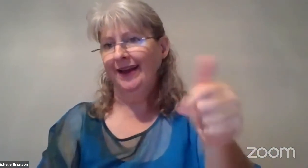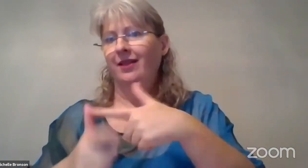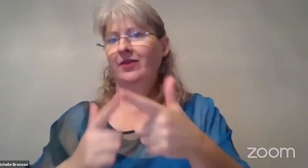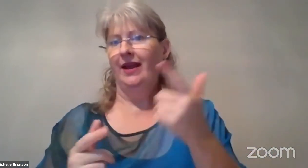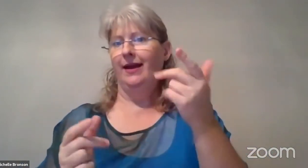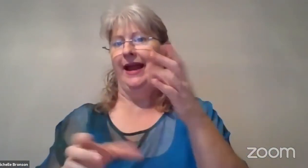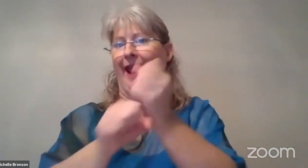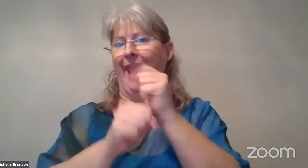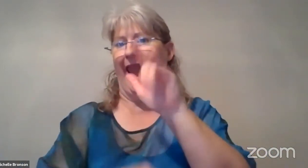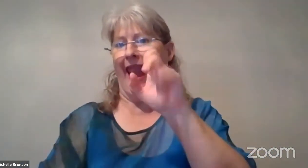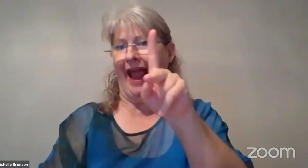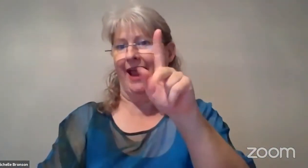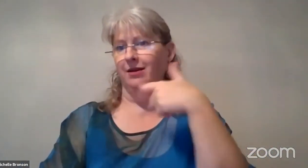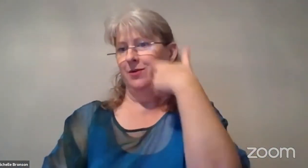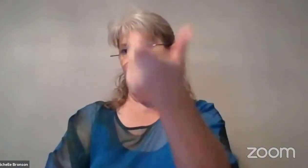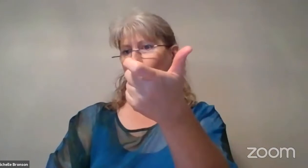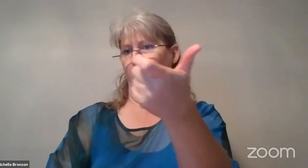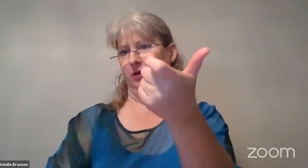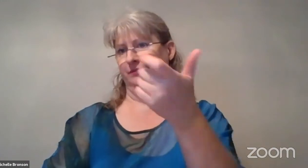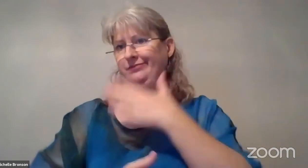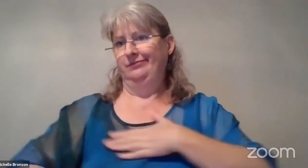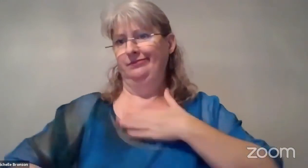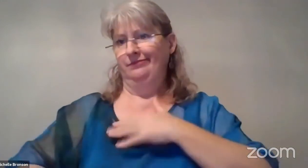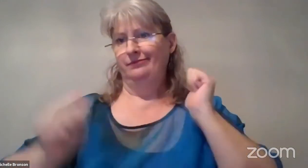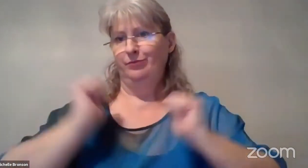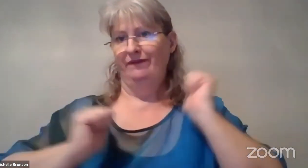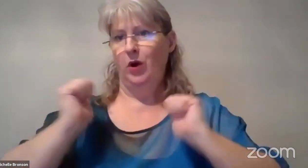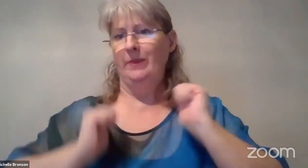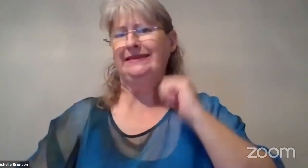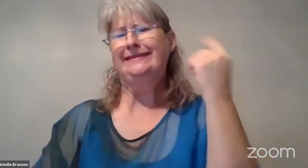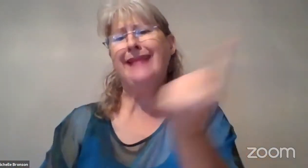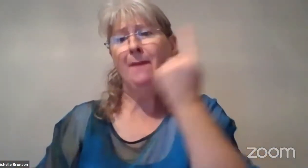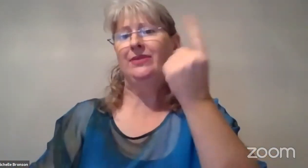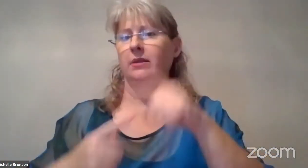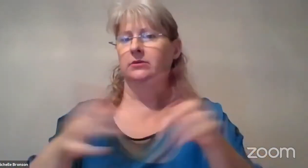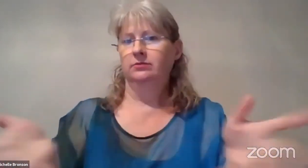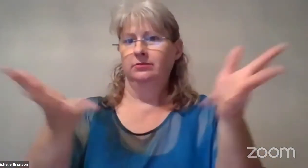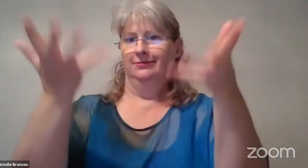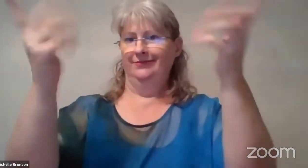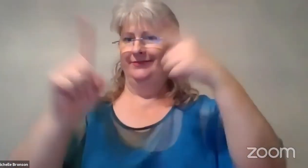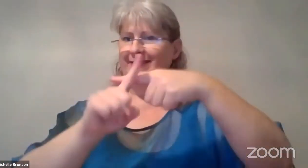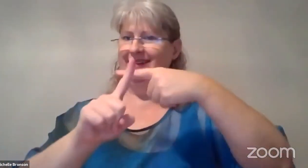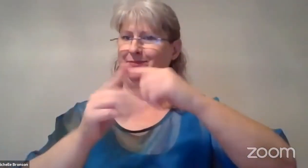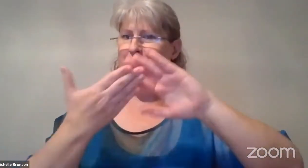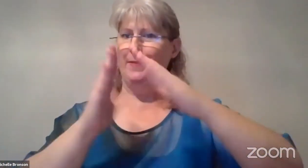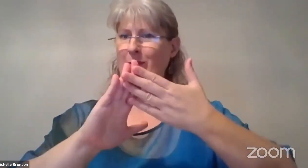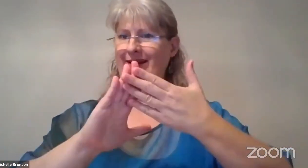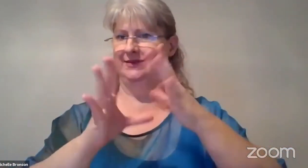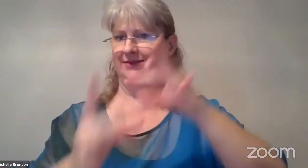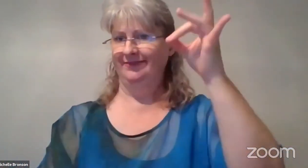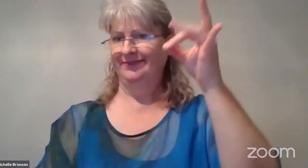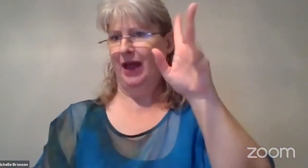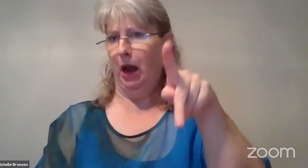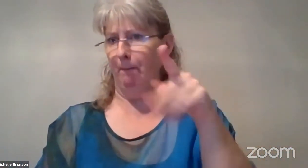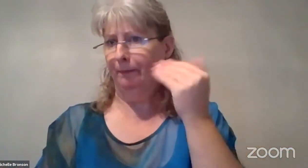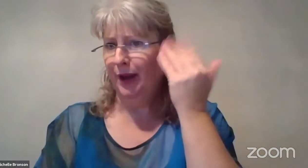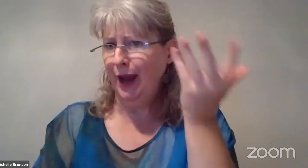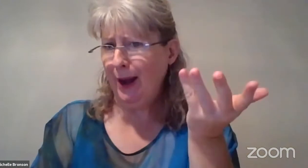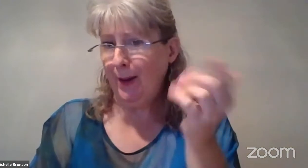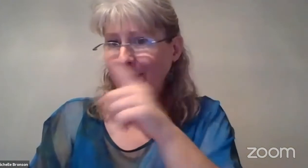maybe pay a $5 fee to be able to watch that and receive a link in order to watch the performance, just to keep